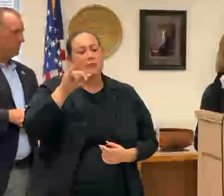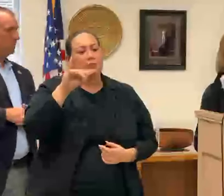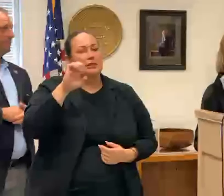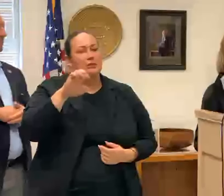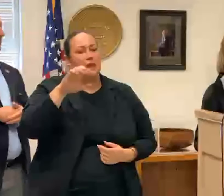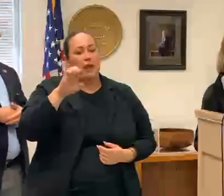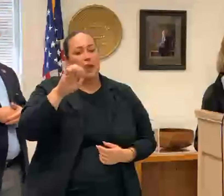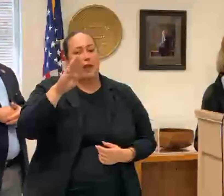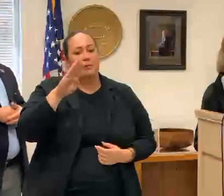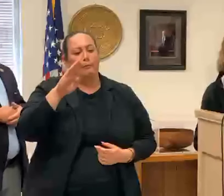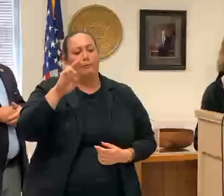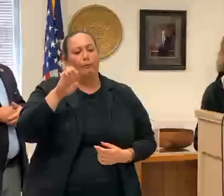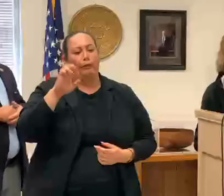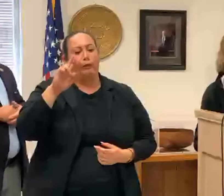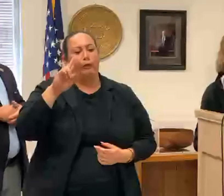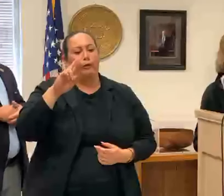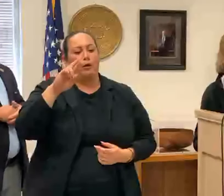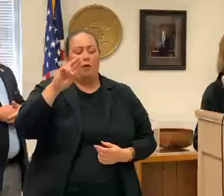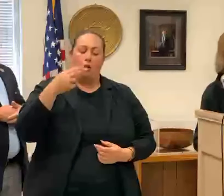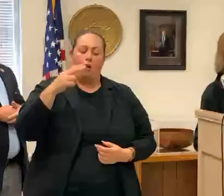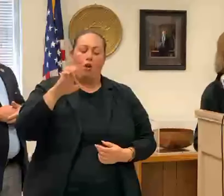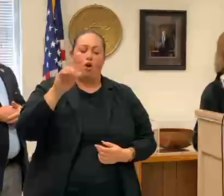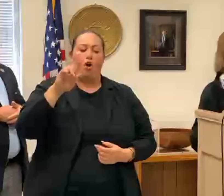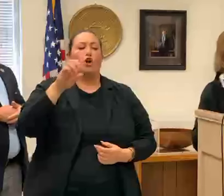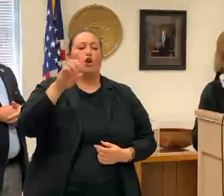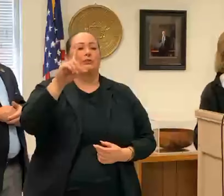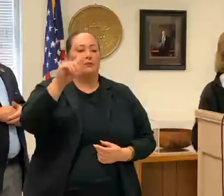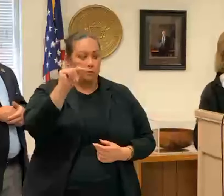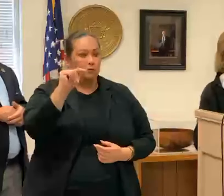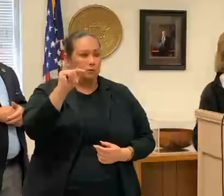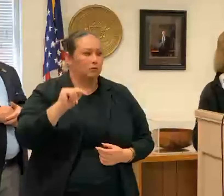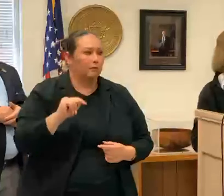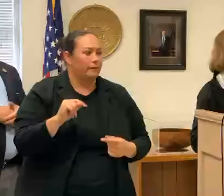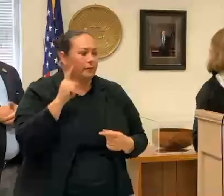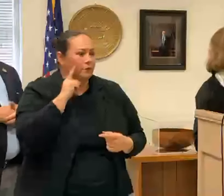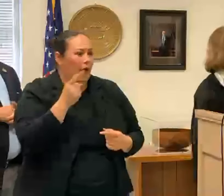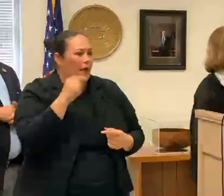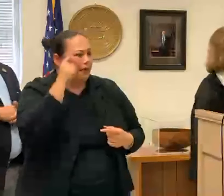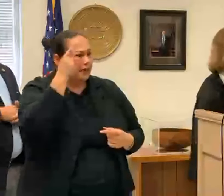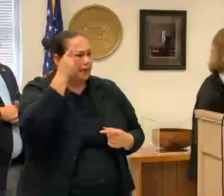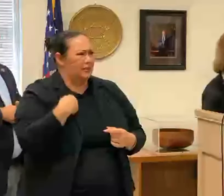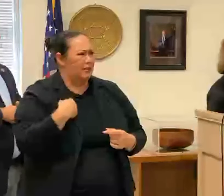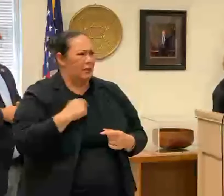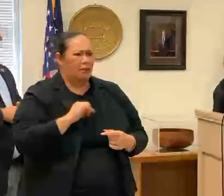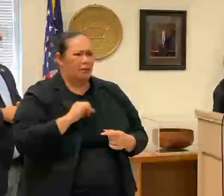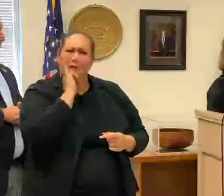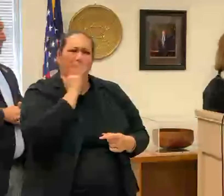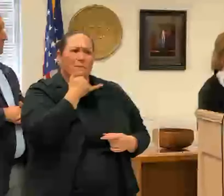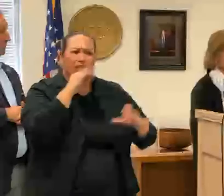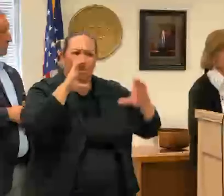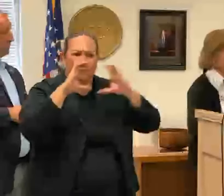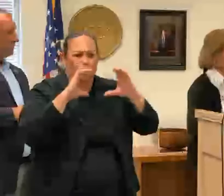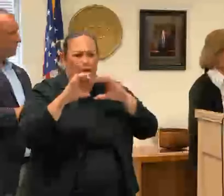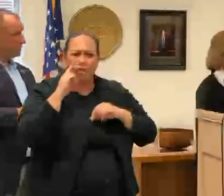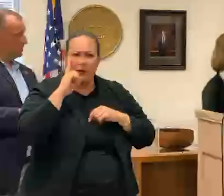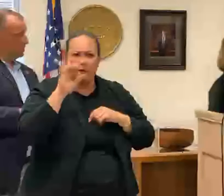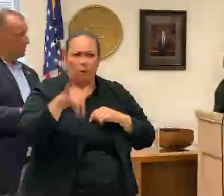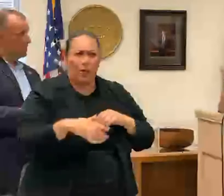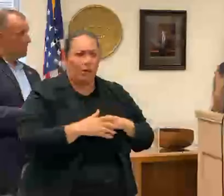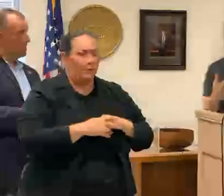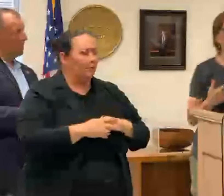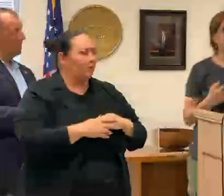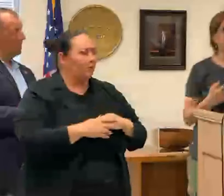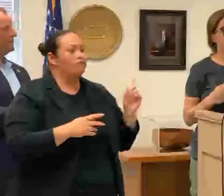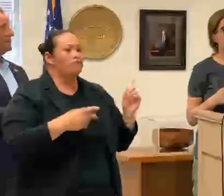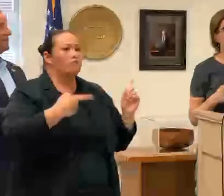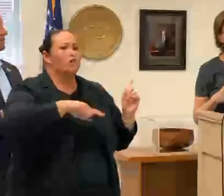our operation here, but I have a feeling it's a miscommunication of some sort. But if you have the details on that, it'd be great. Okay. So we